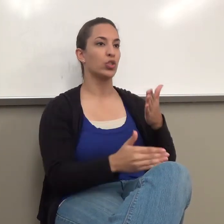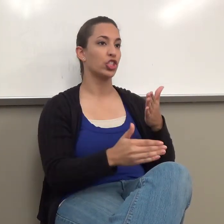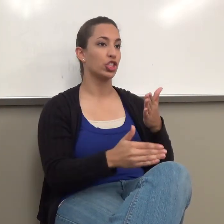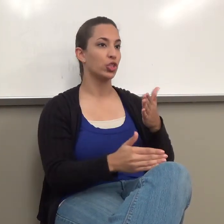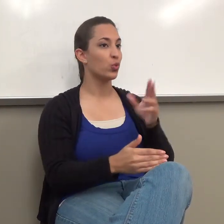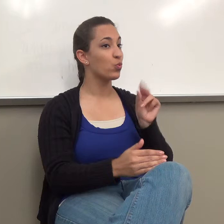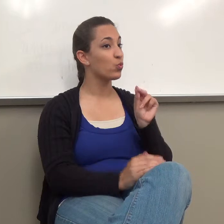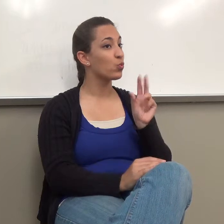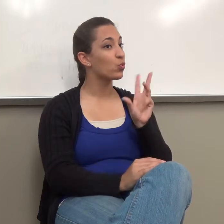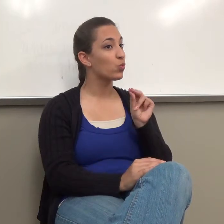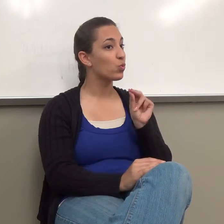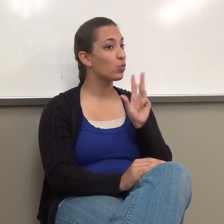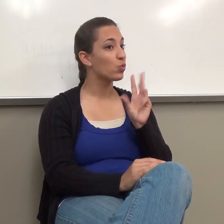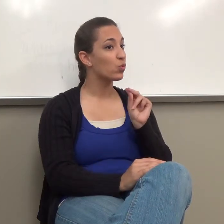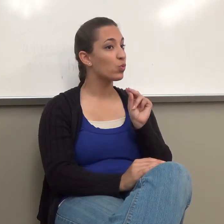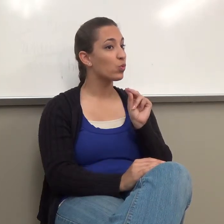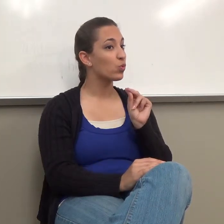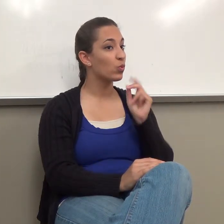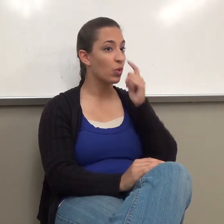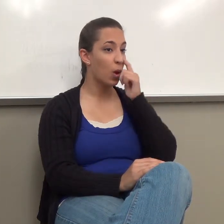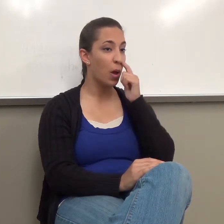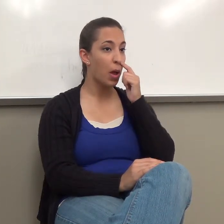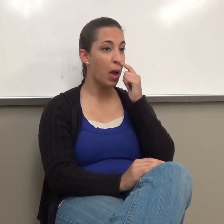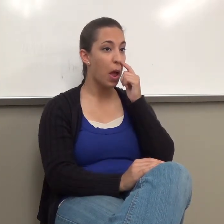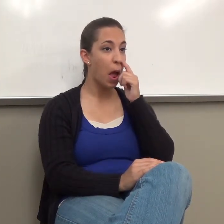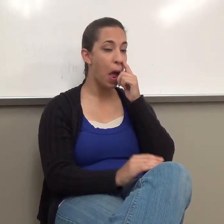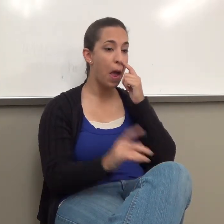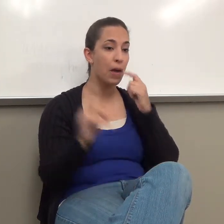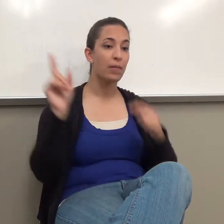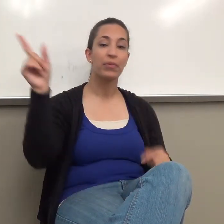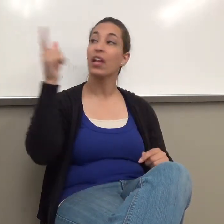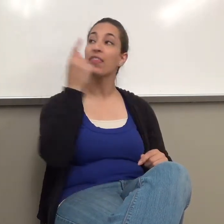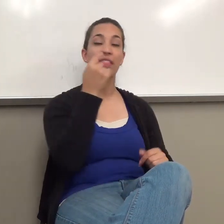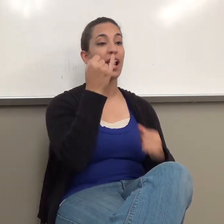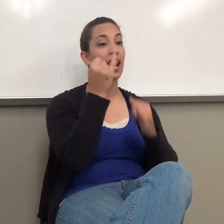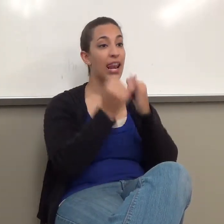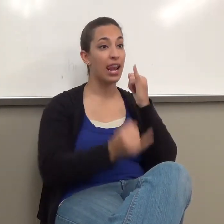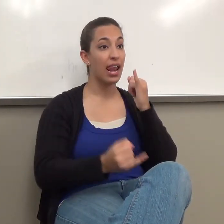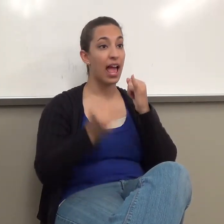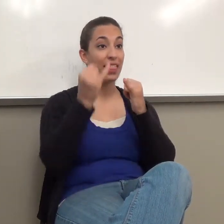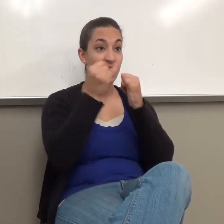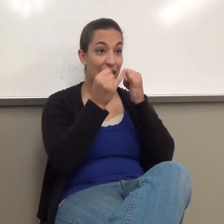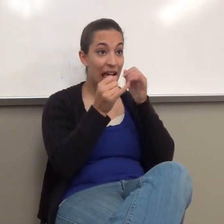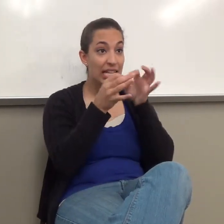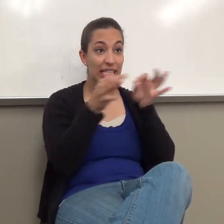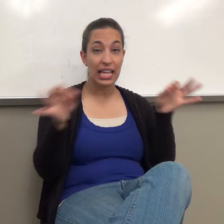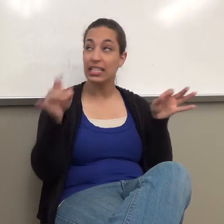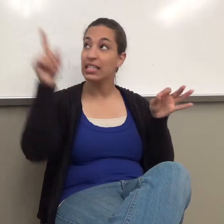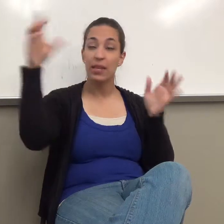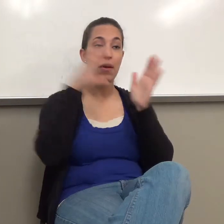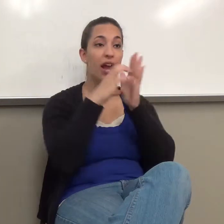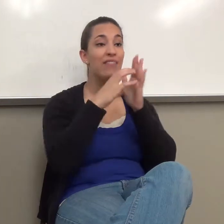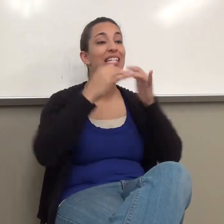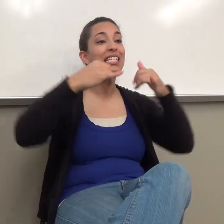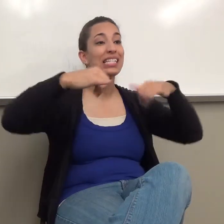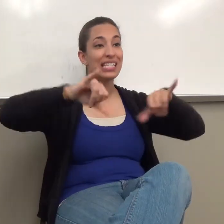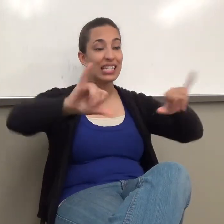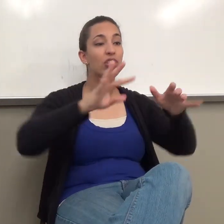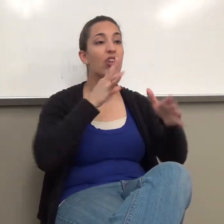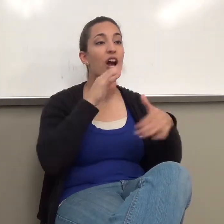No. The last sentence in this paragraph is still talking about Lance Armstrong.